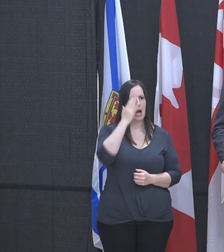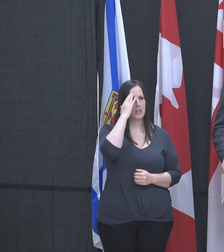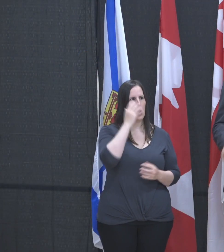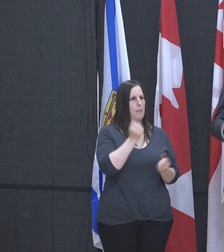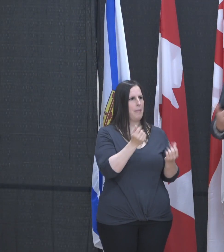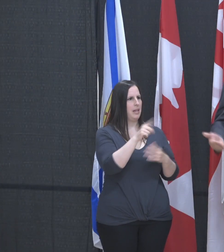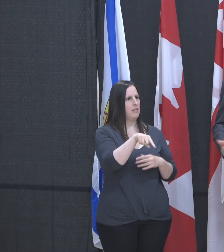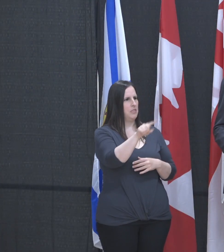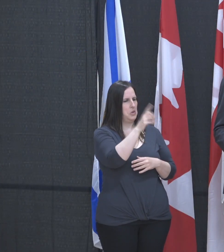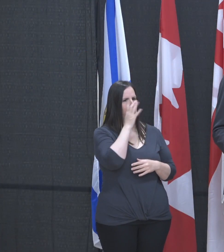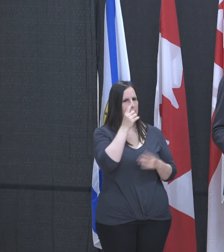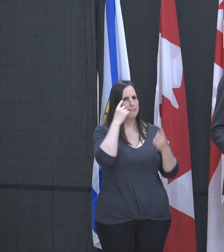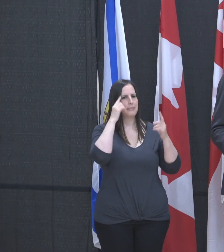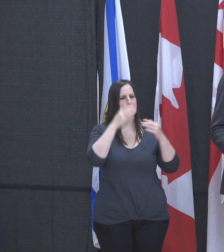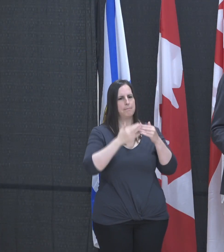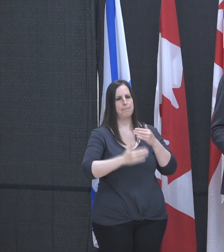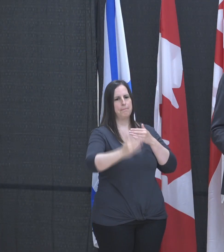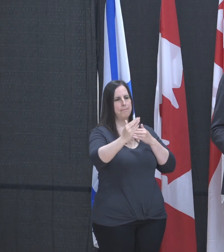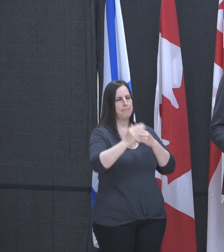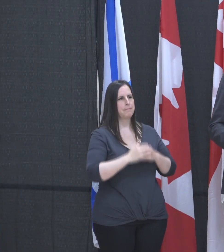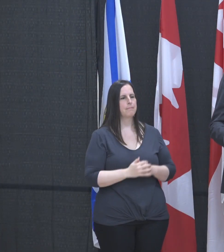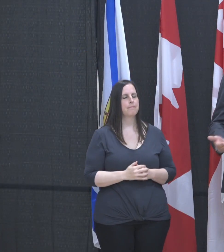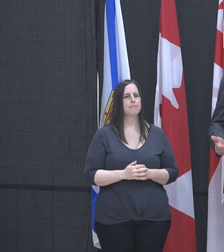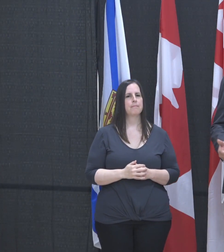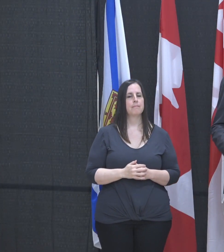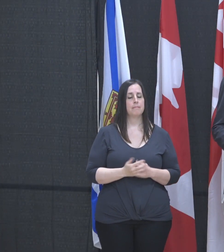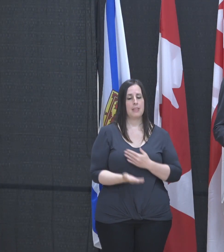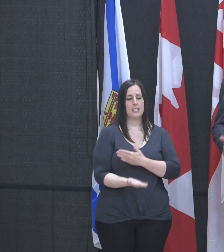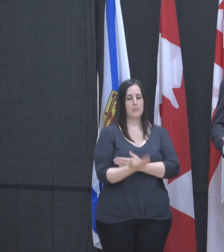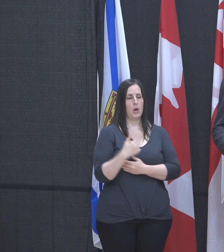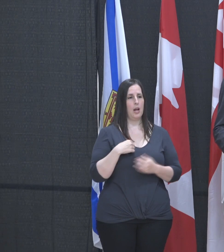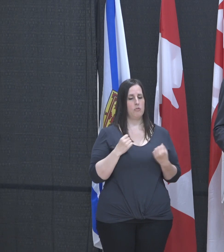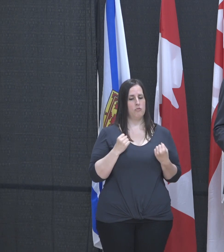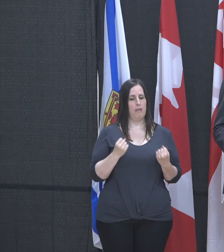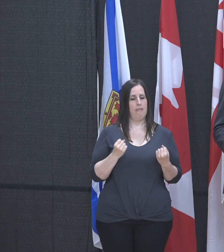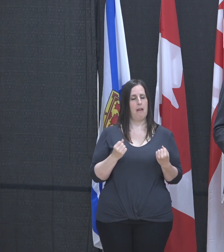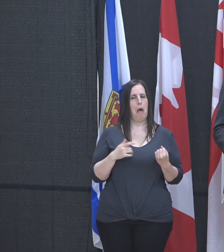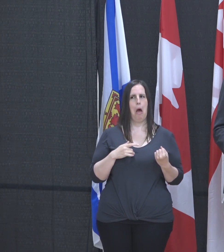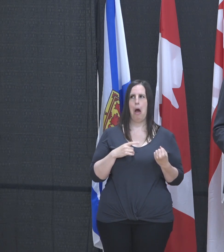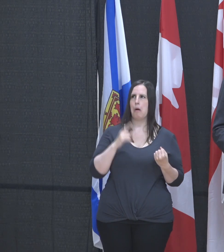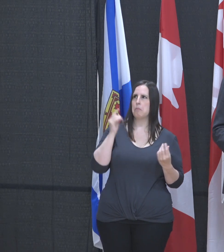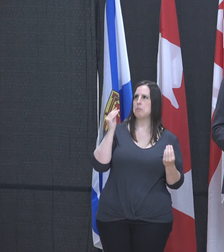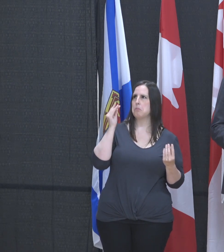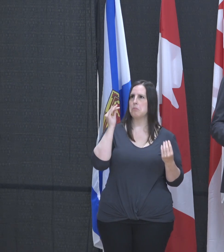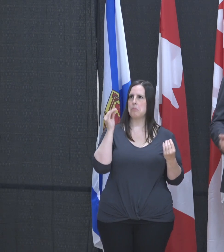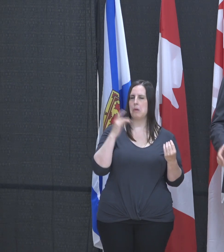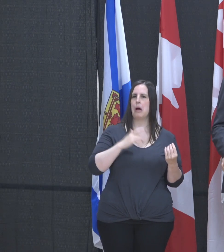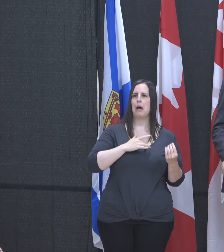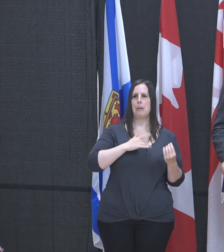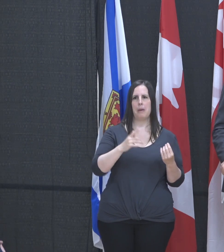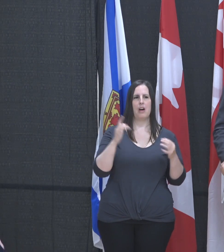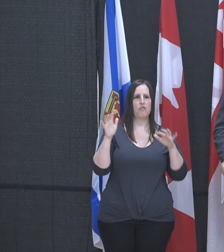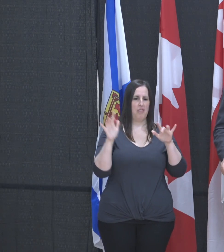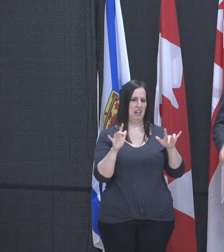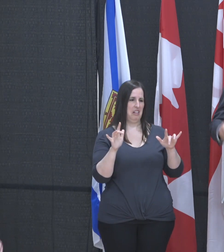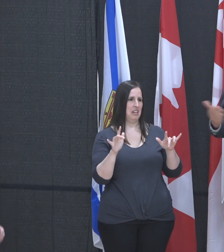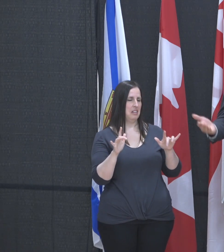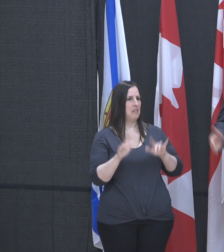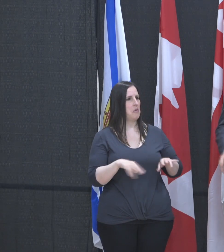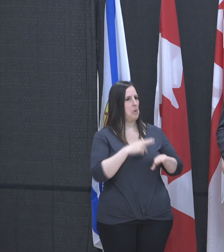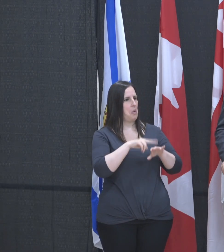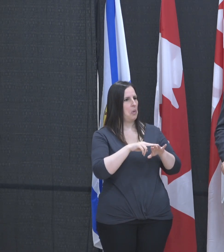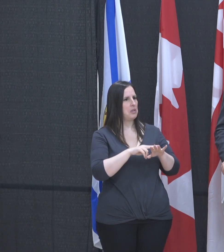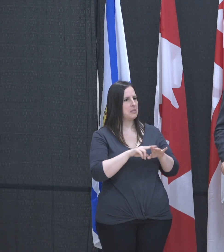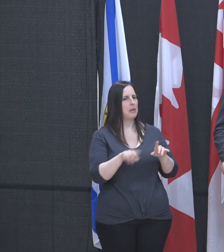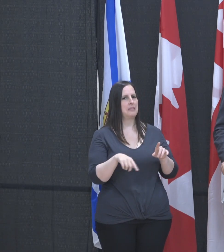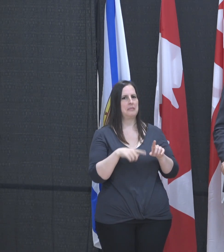of you. I was thinking as I was driving here this morning that the best journeys often start in the rain, and That's what I found is